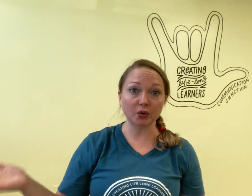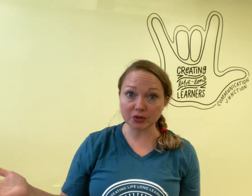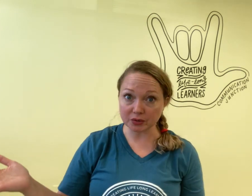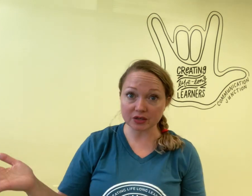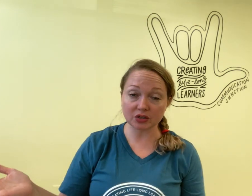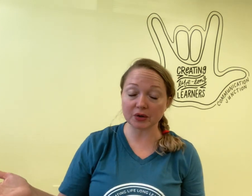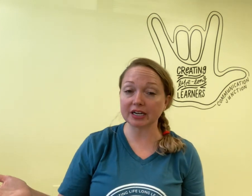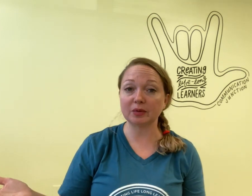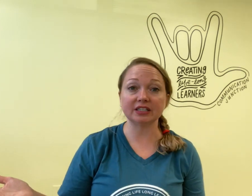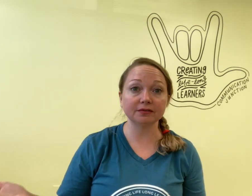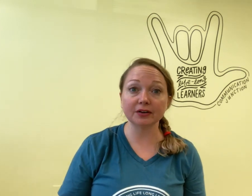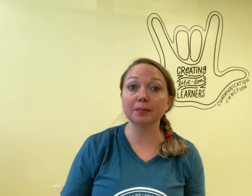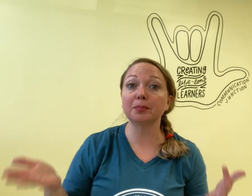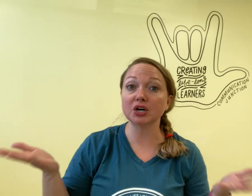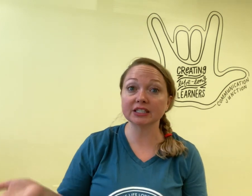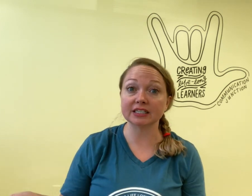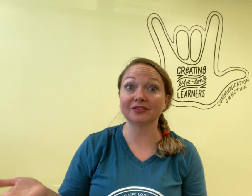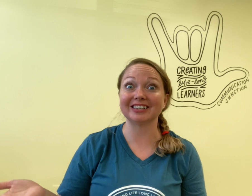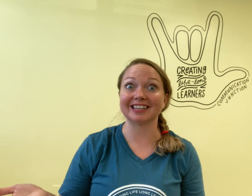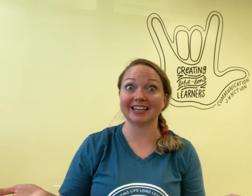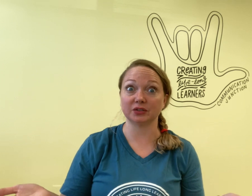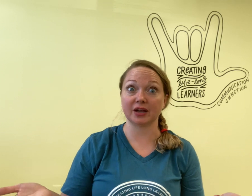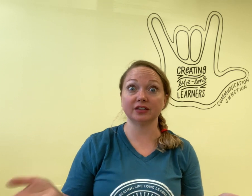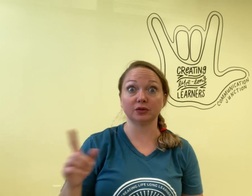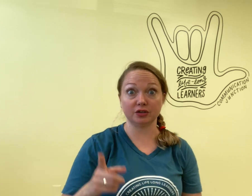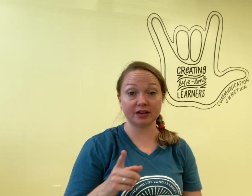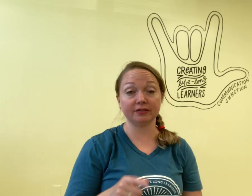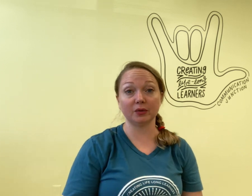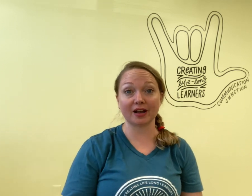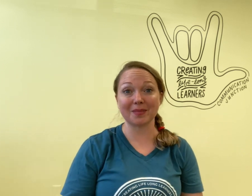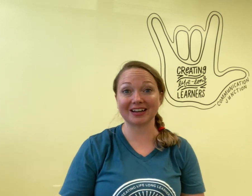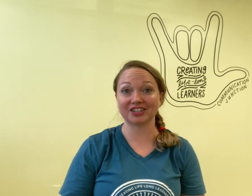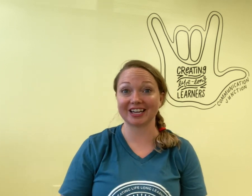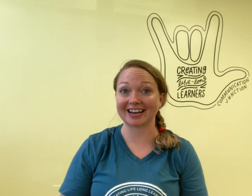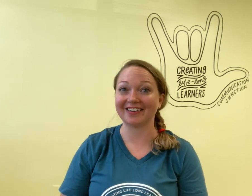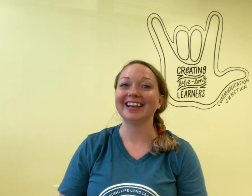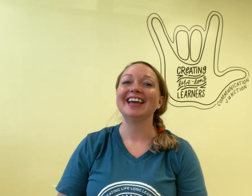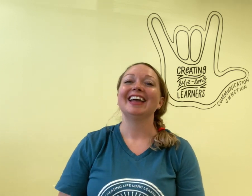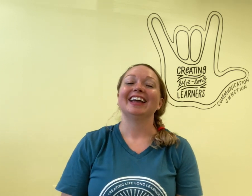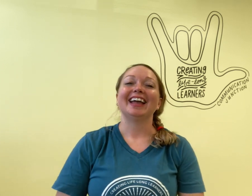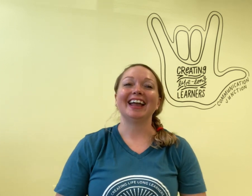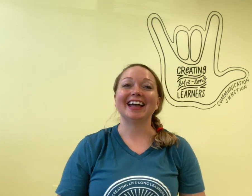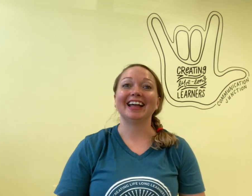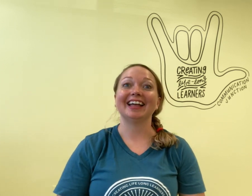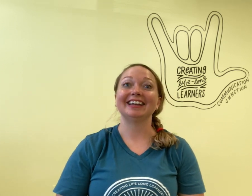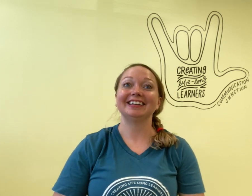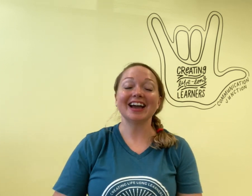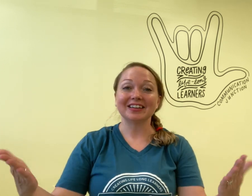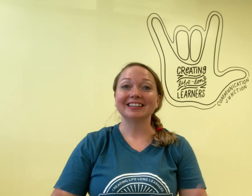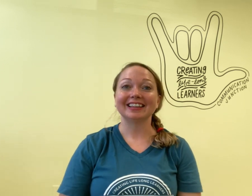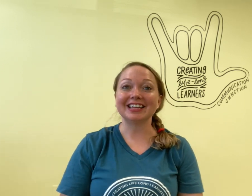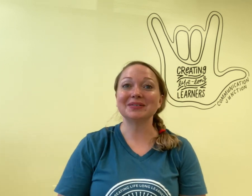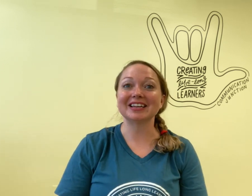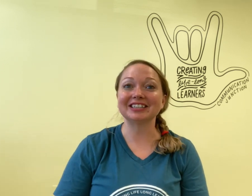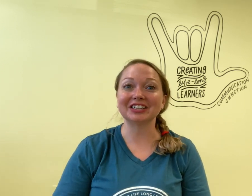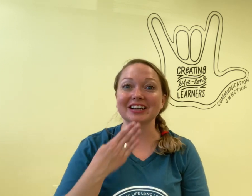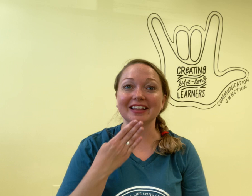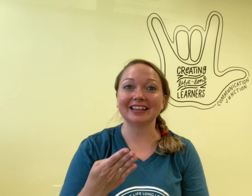new story time with different books and different signs, okay? So you definitely want to come back and check it out. And yeah, thank you again to Chillicothe